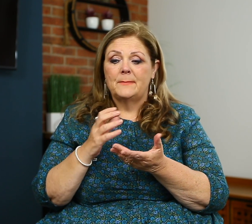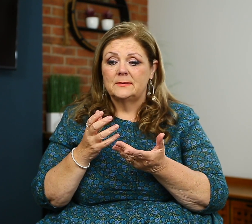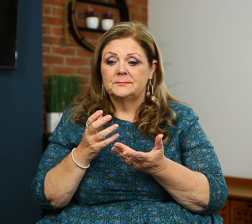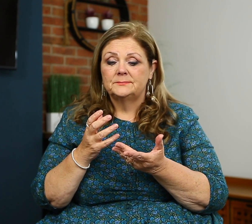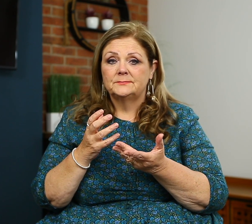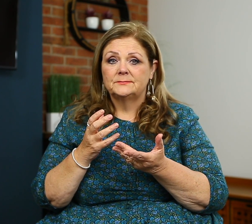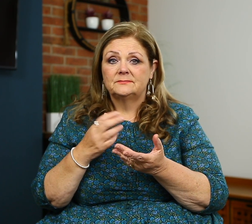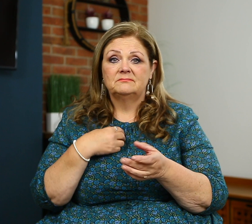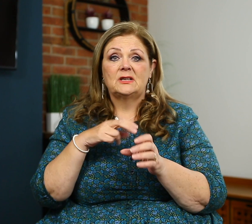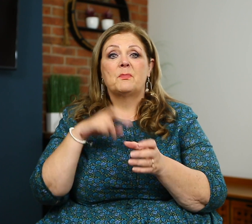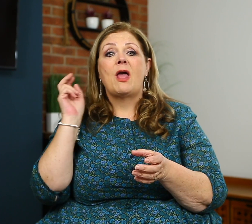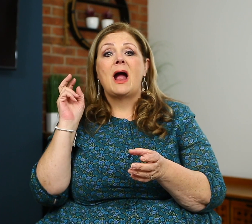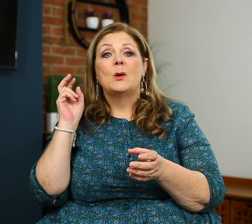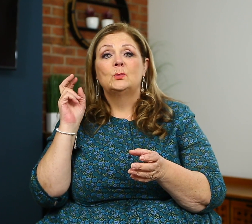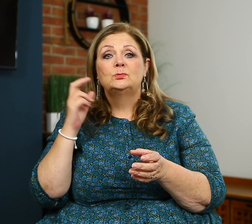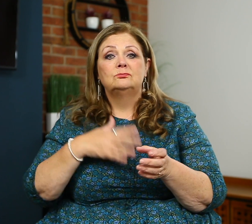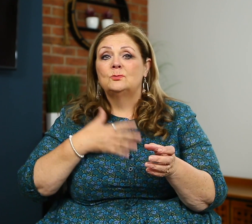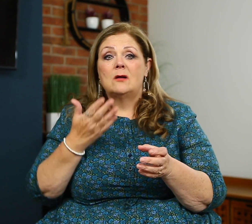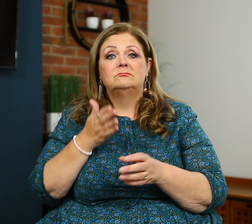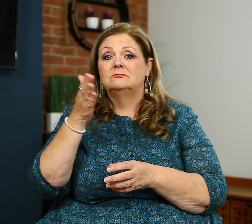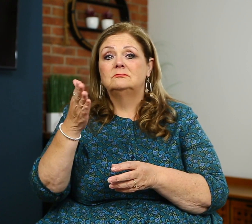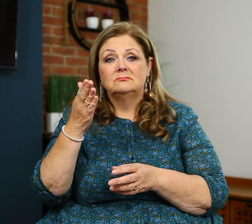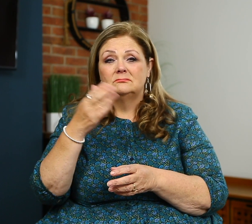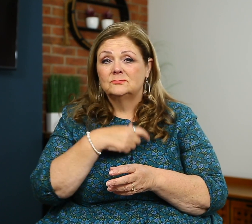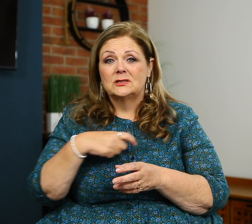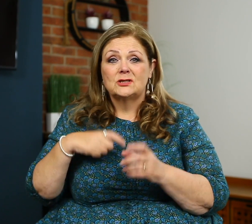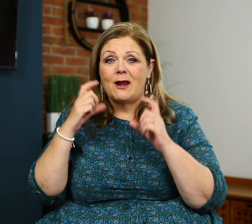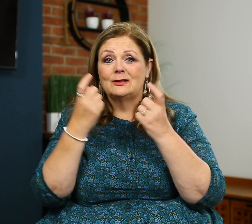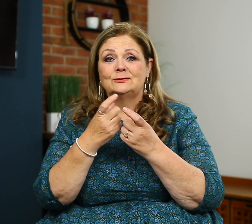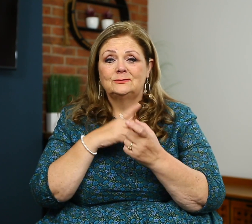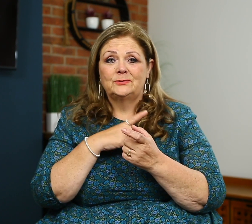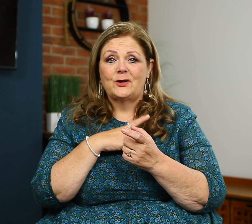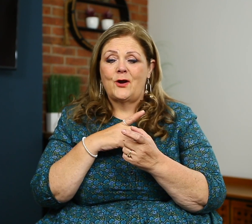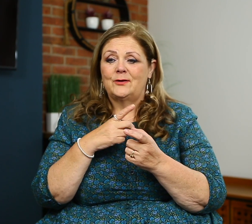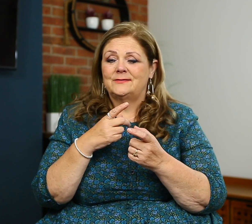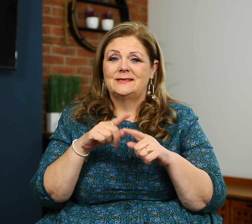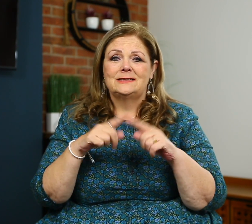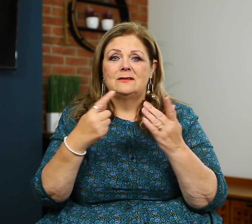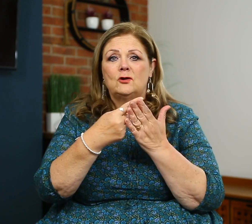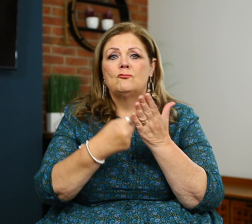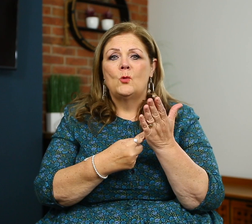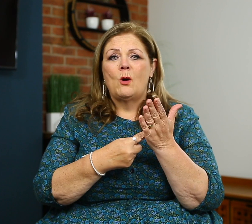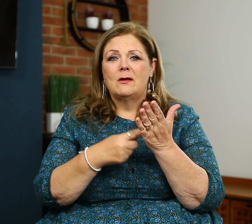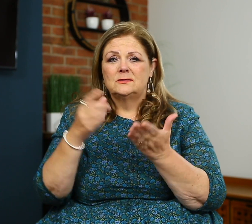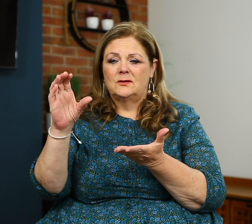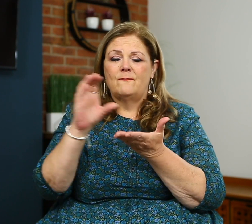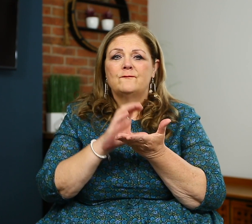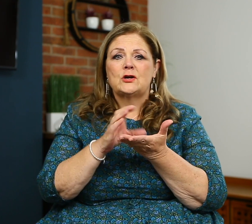college, but I pulled out. I didn't want to go. They had different rules there, linked to